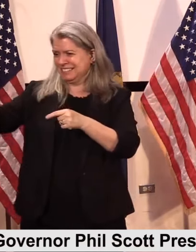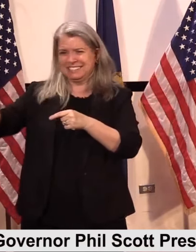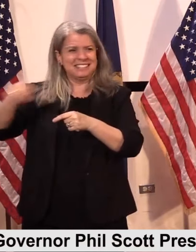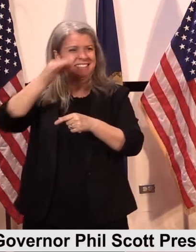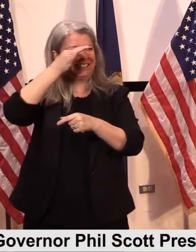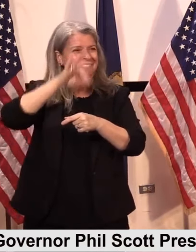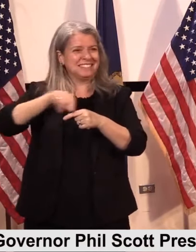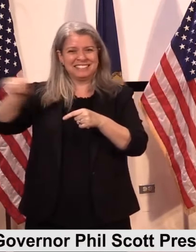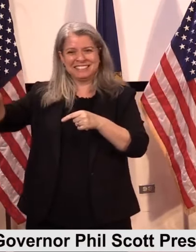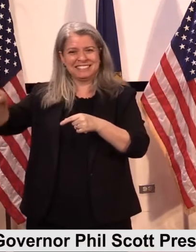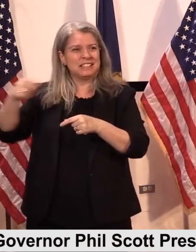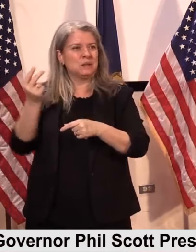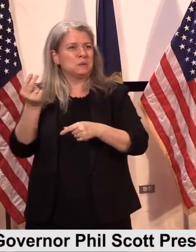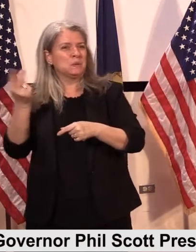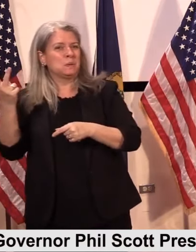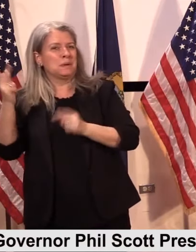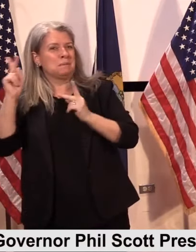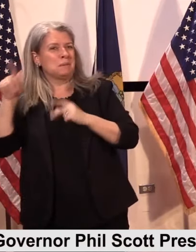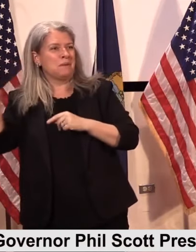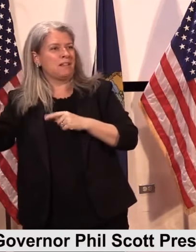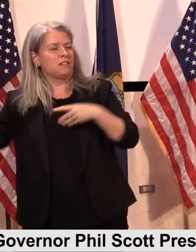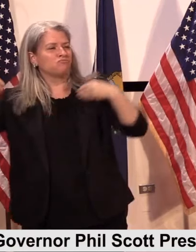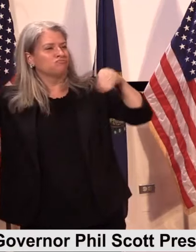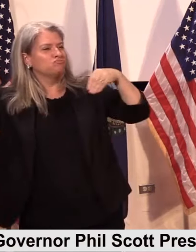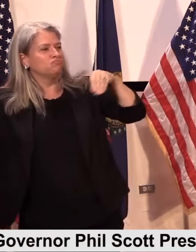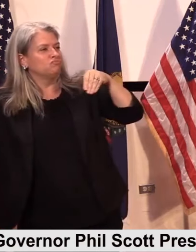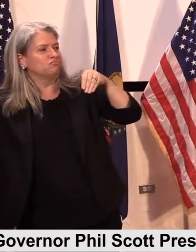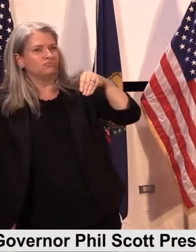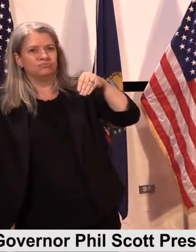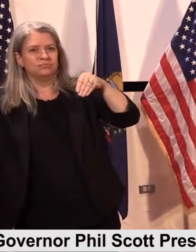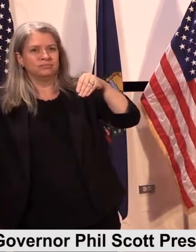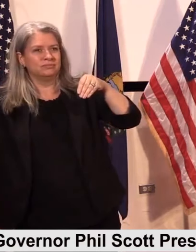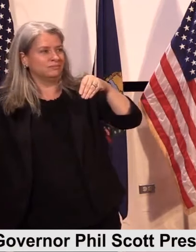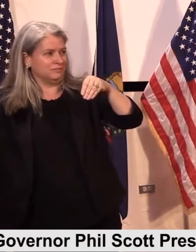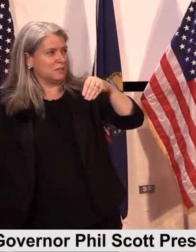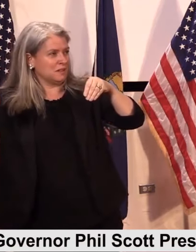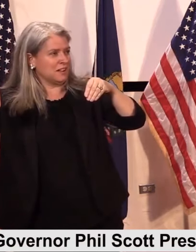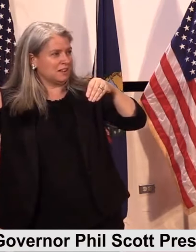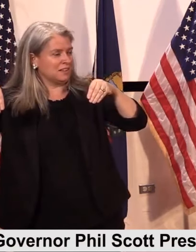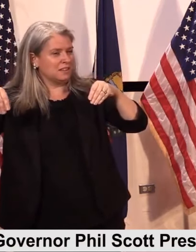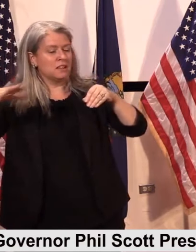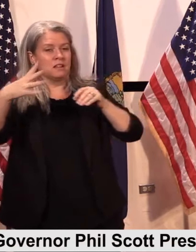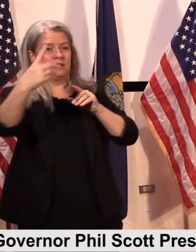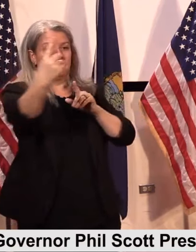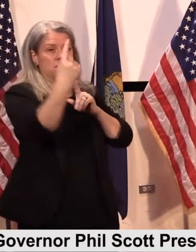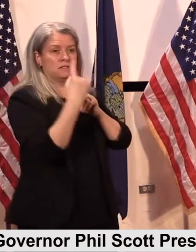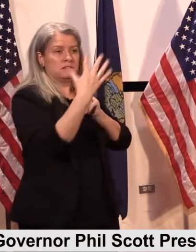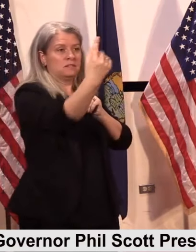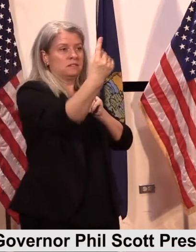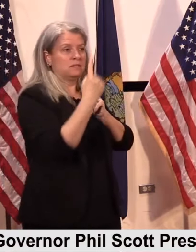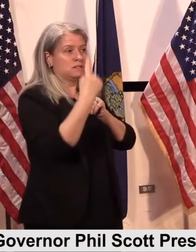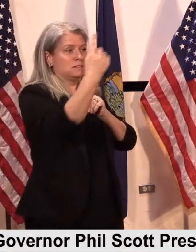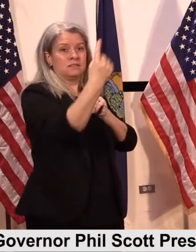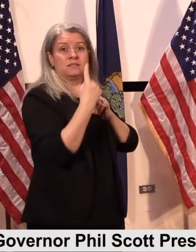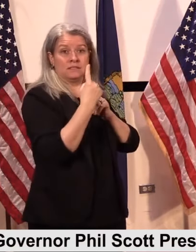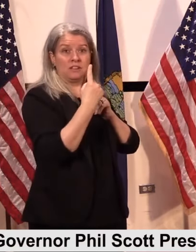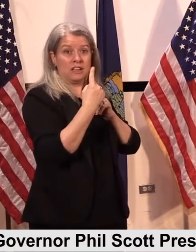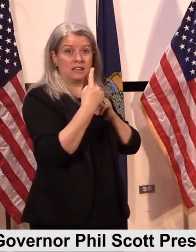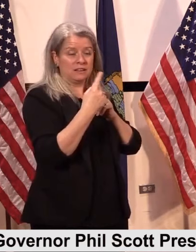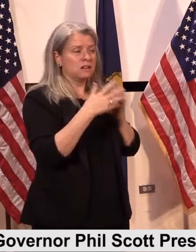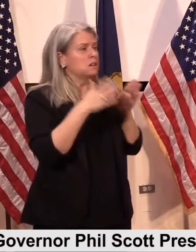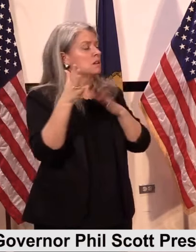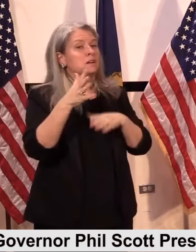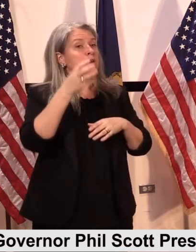two or three people selling again to an individual. Whereas in a grocery store, you